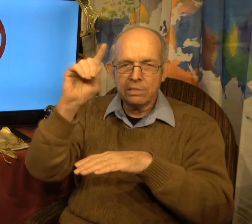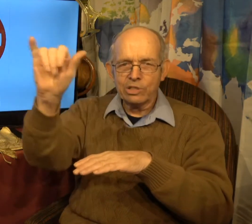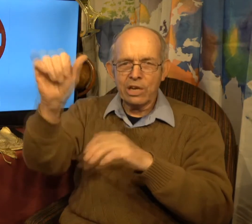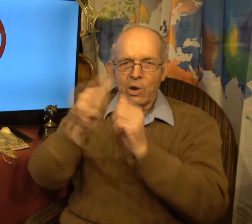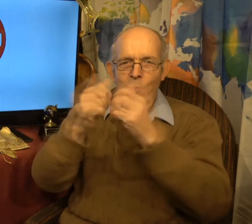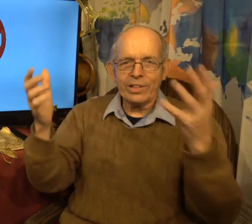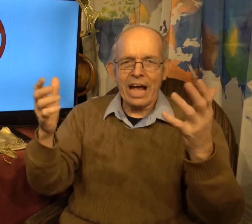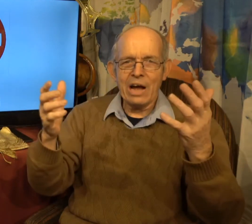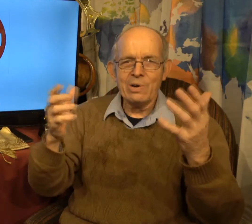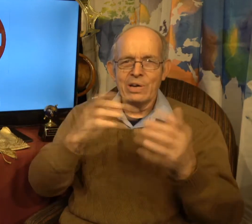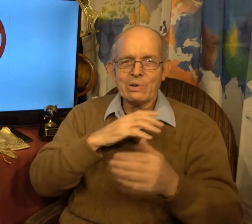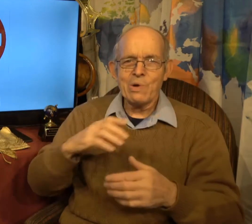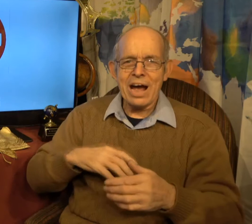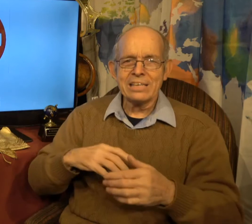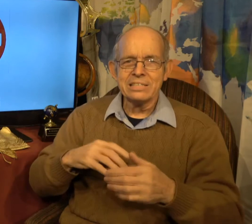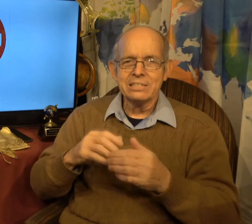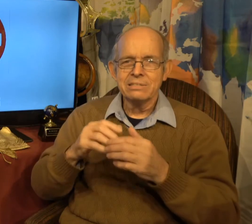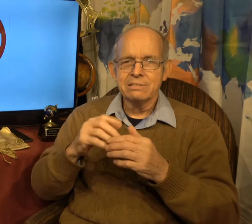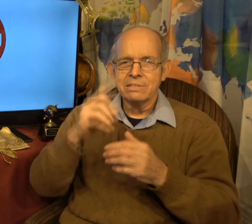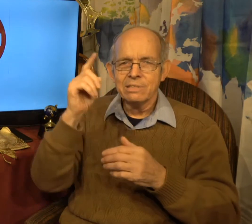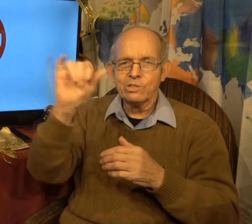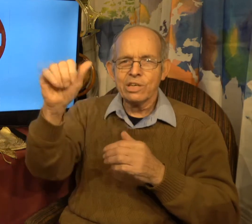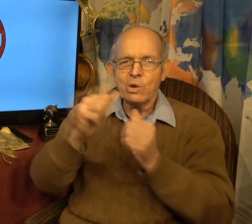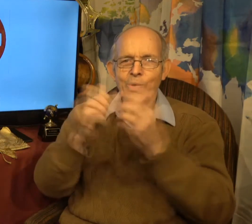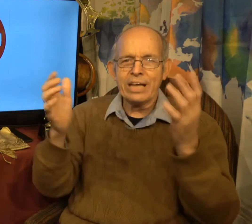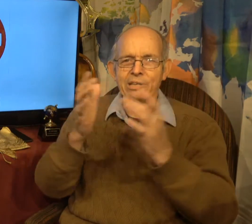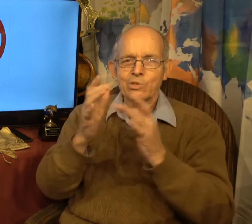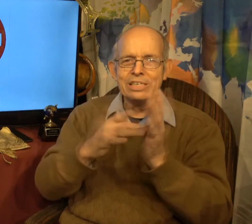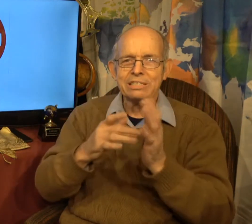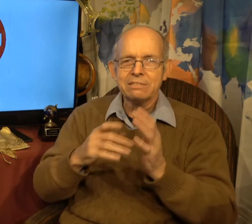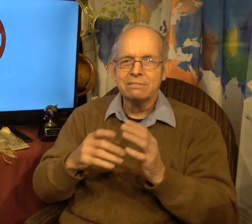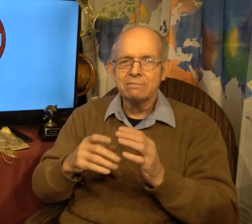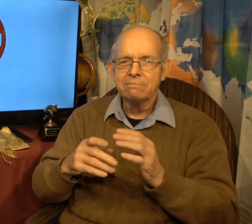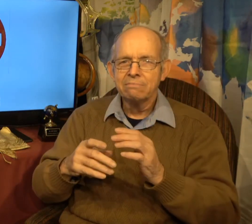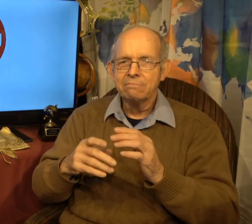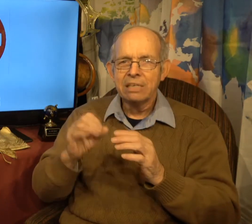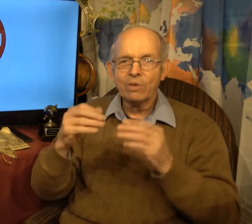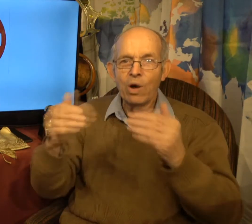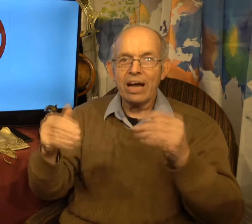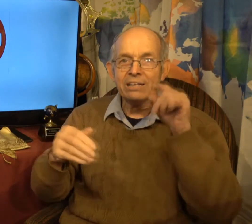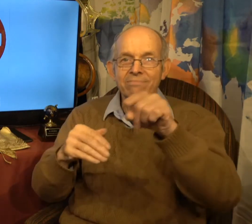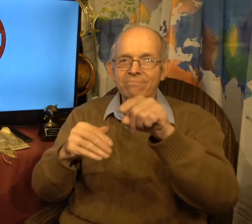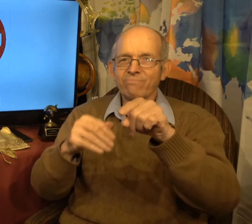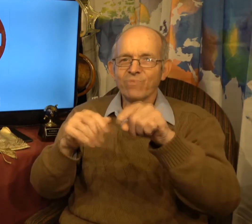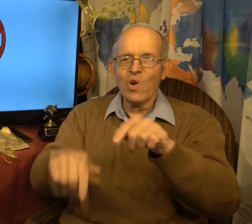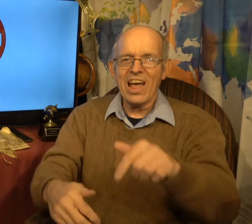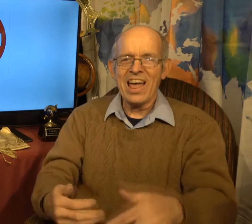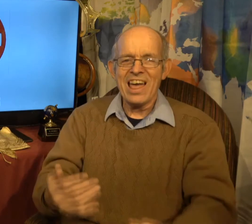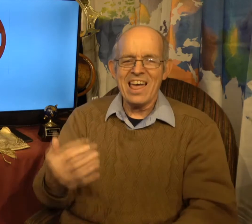Enter without Christ. Enter without Jesus. And go ahead. Go